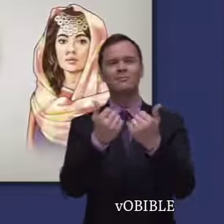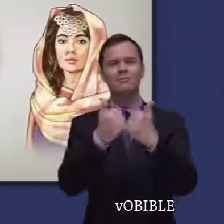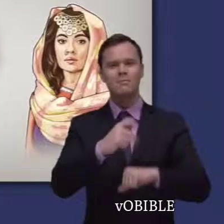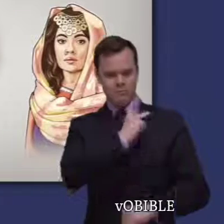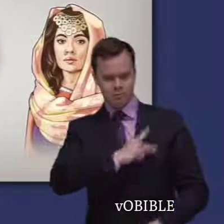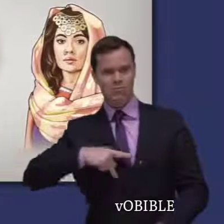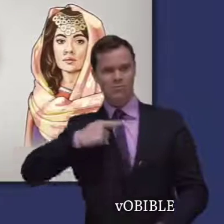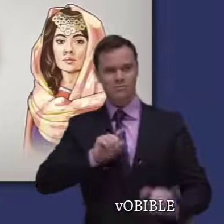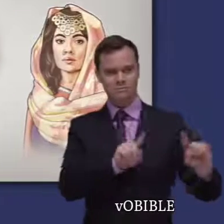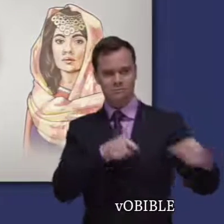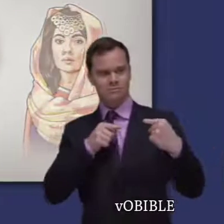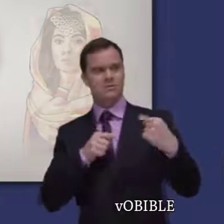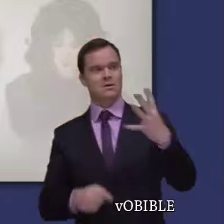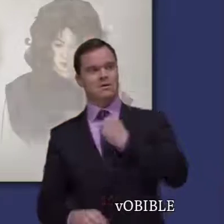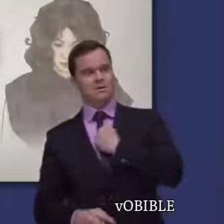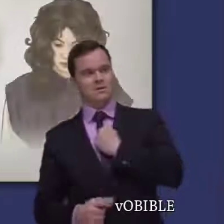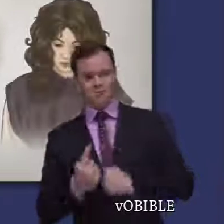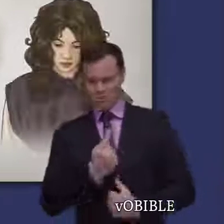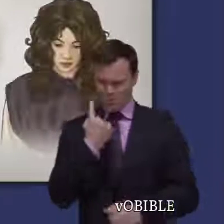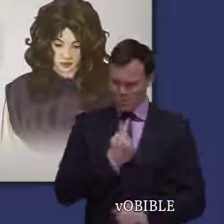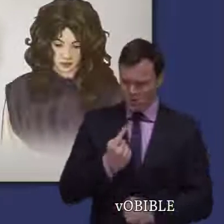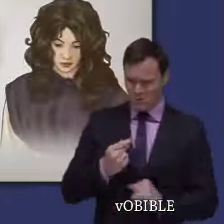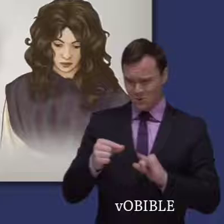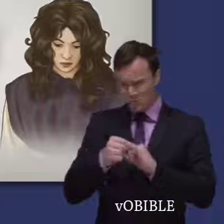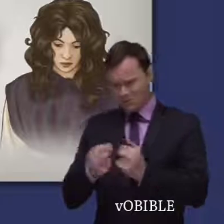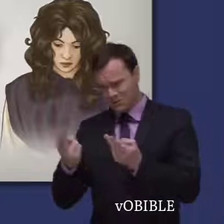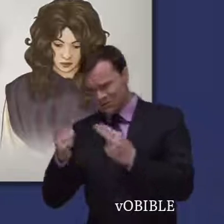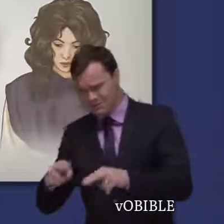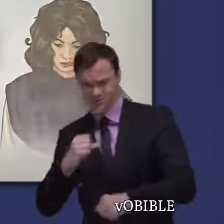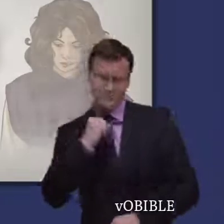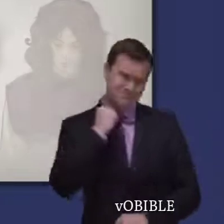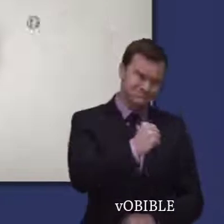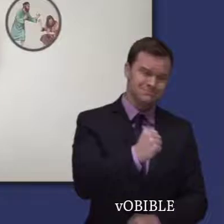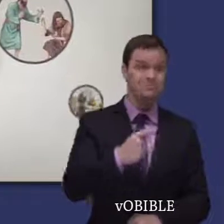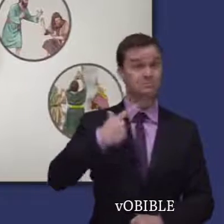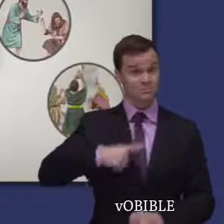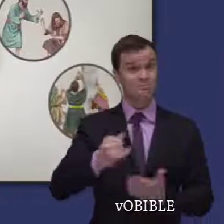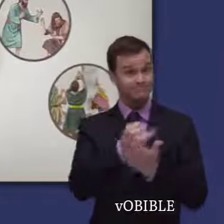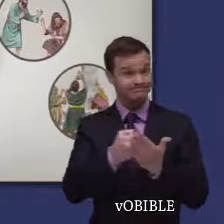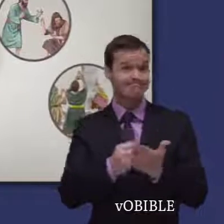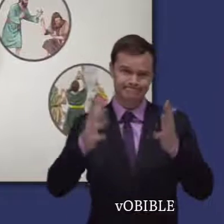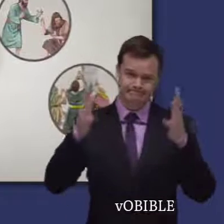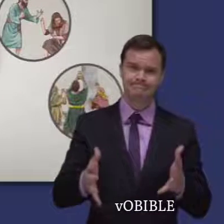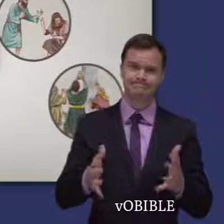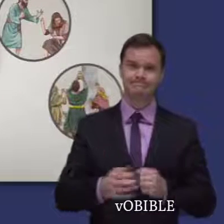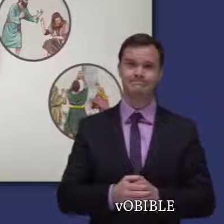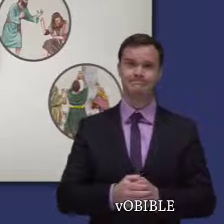is desolated by her enemies and becomes an abandoned widow and slave on account of her many